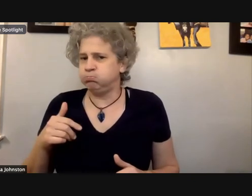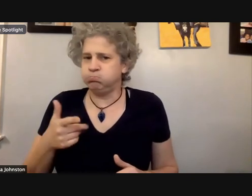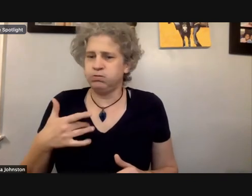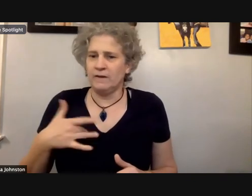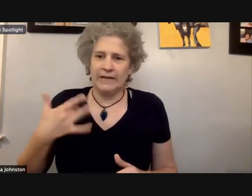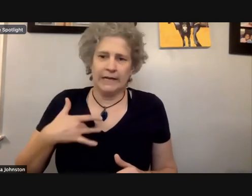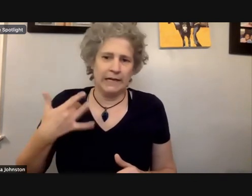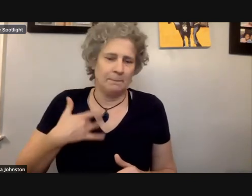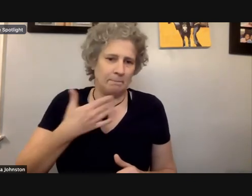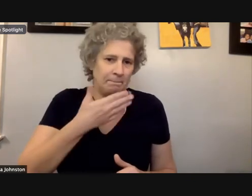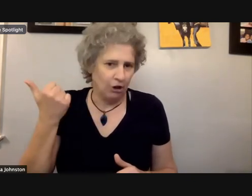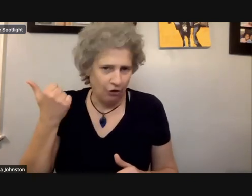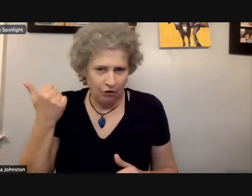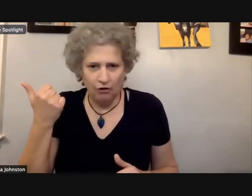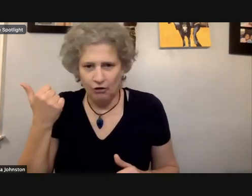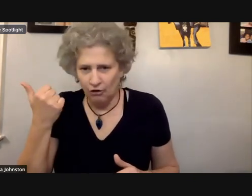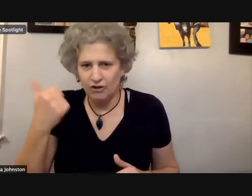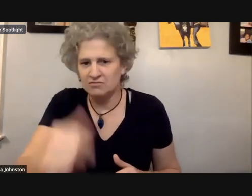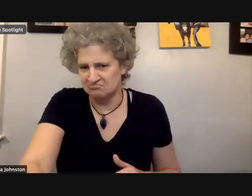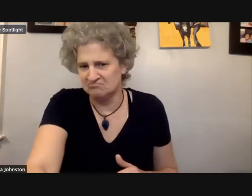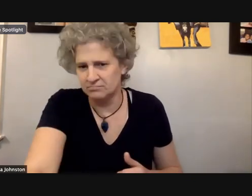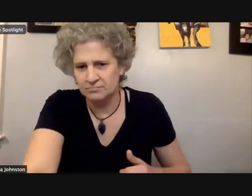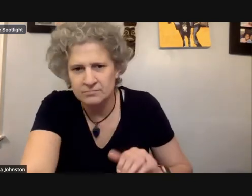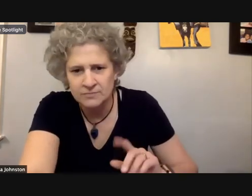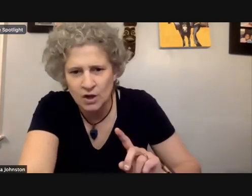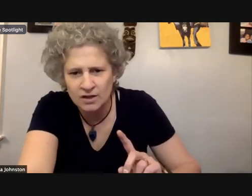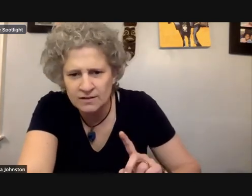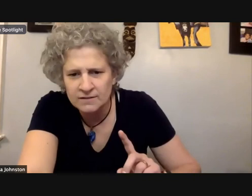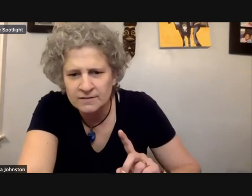Okay, then to feel better.